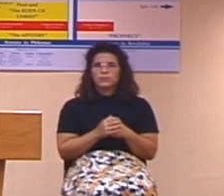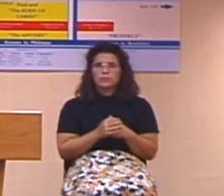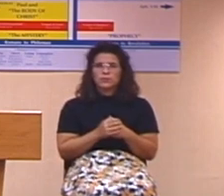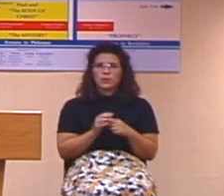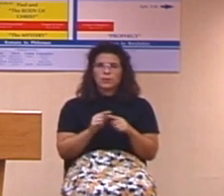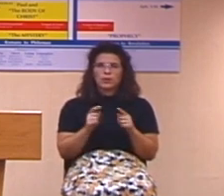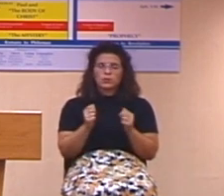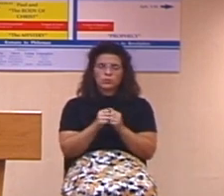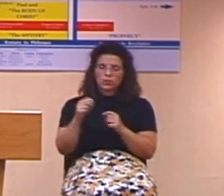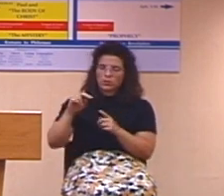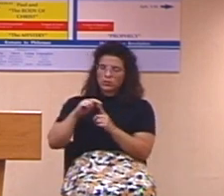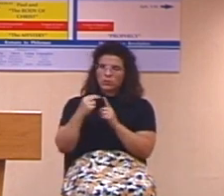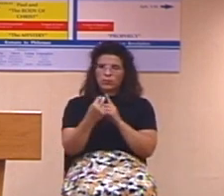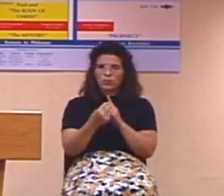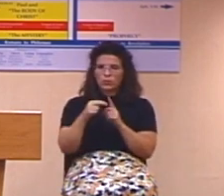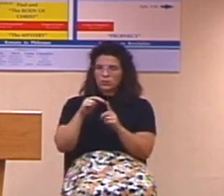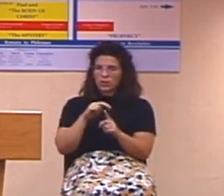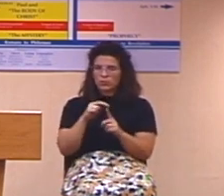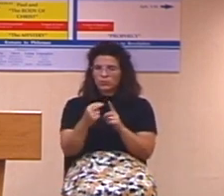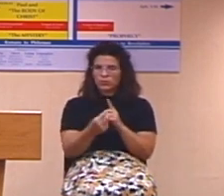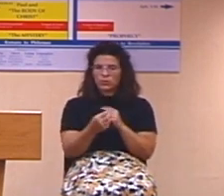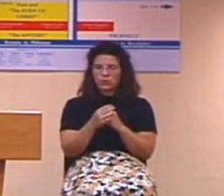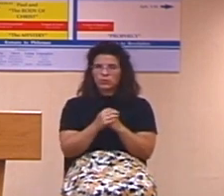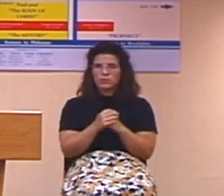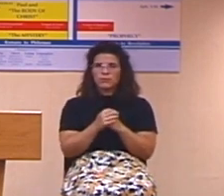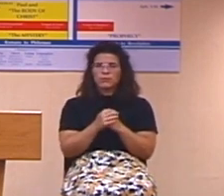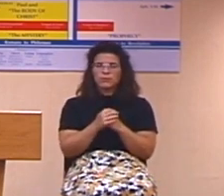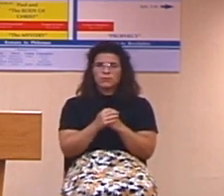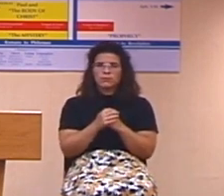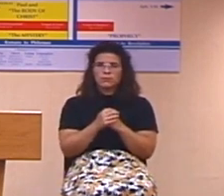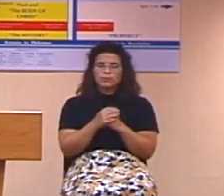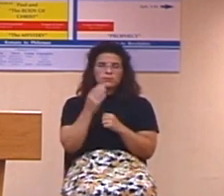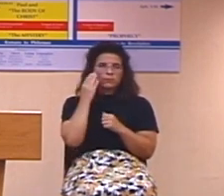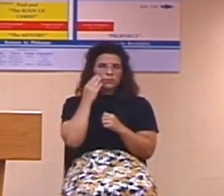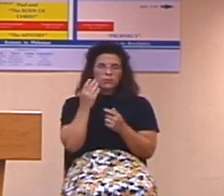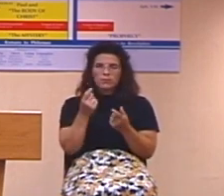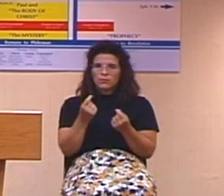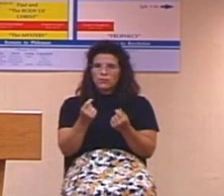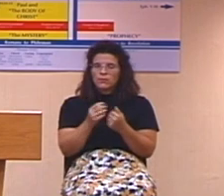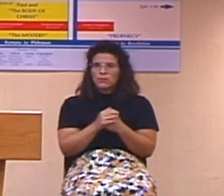But it's with a perception issue. You know what it does?